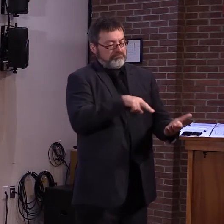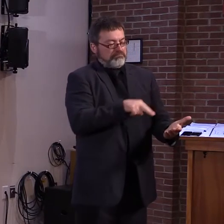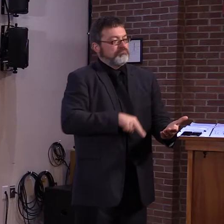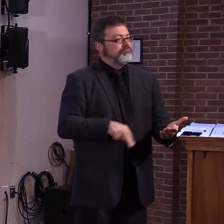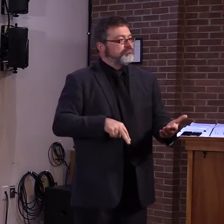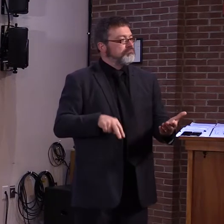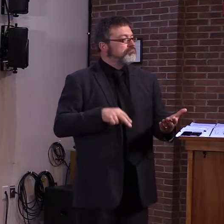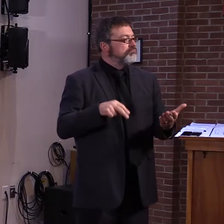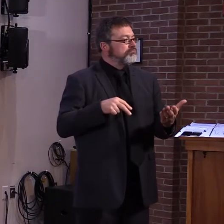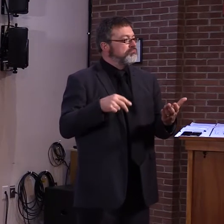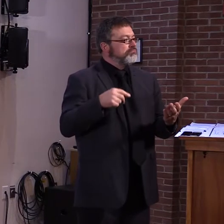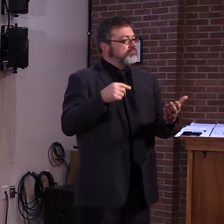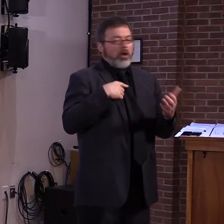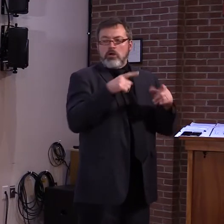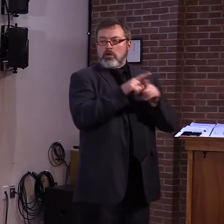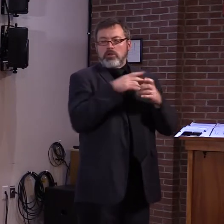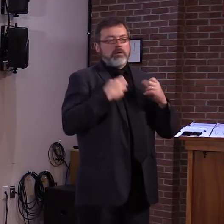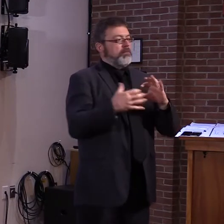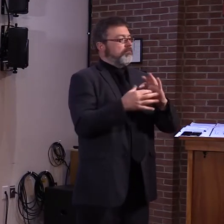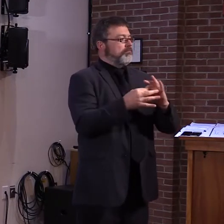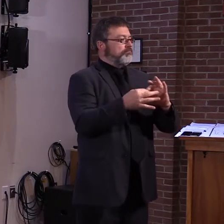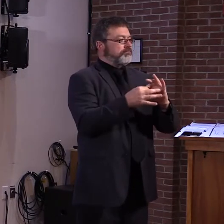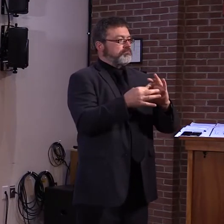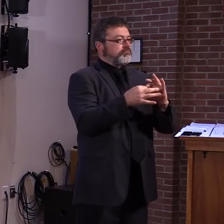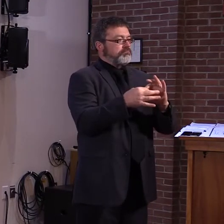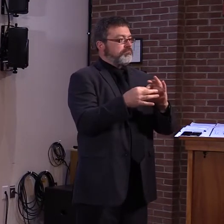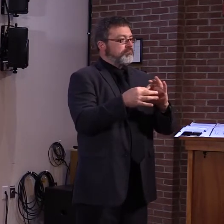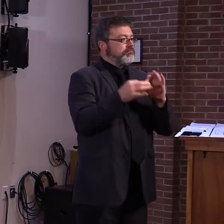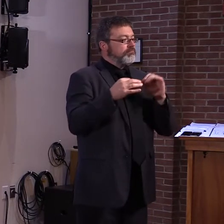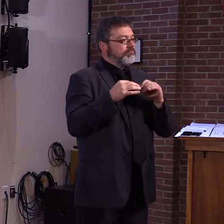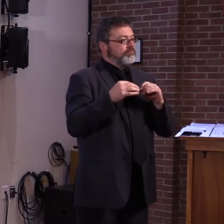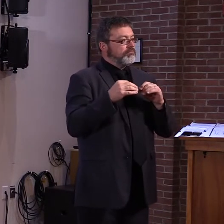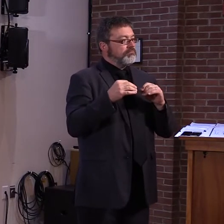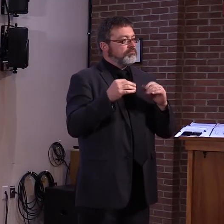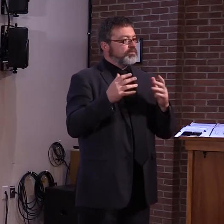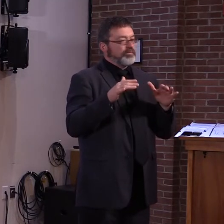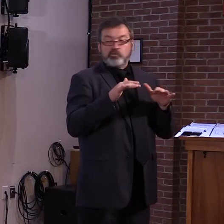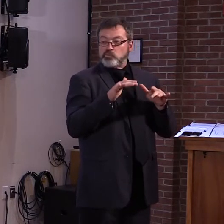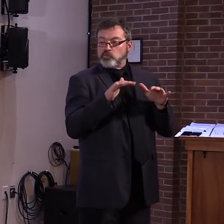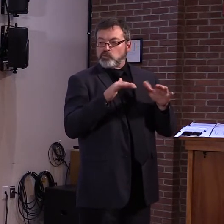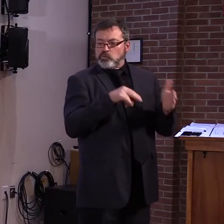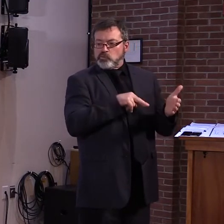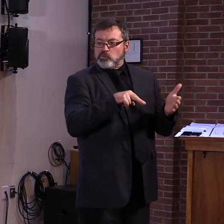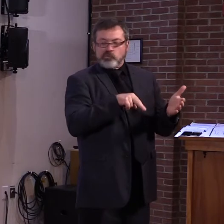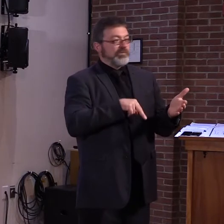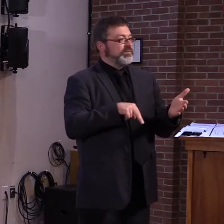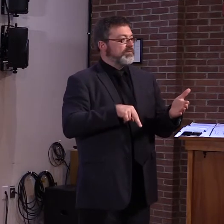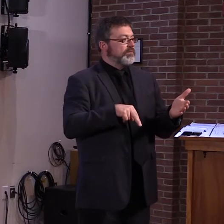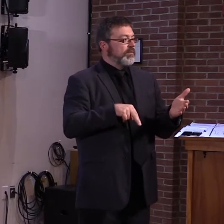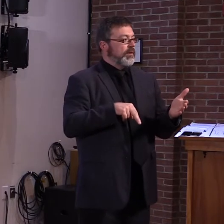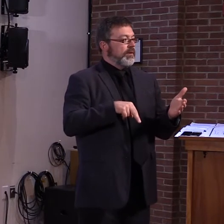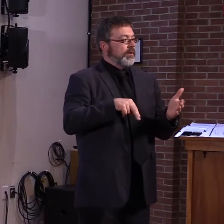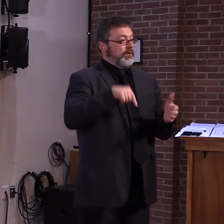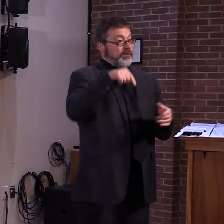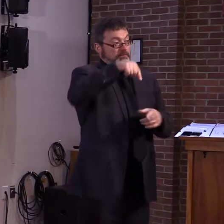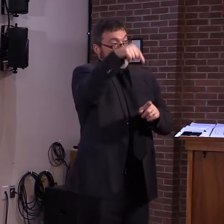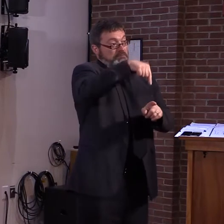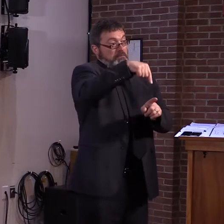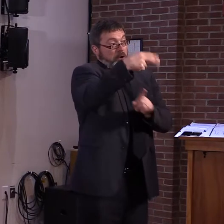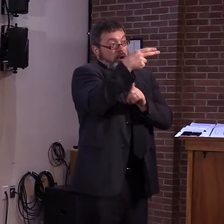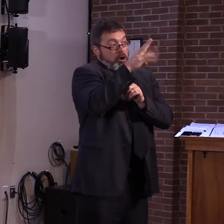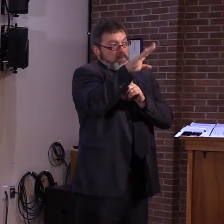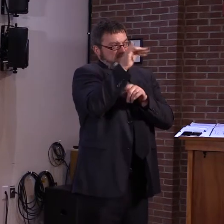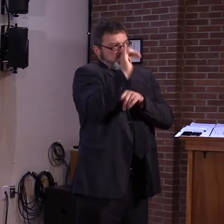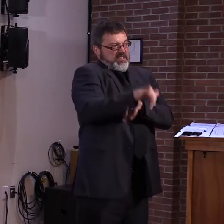all know, careful thought is being given to establishing a system that helps the immediate childcare needs for school-aged